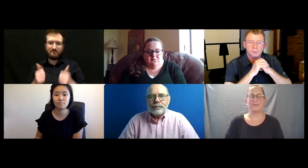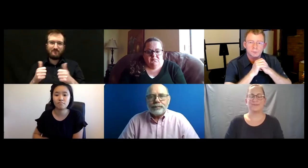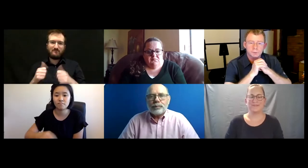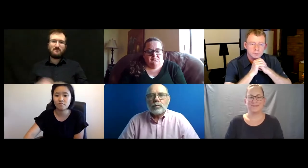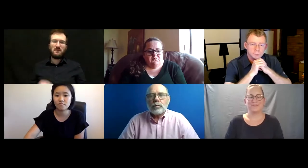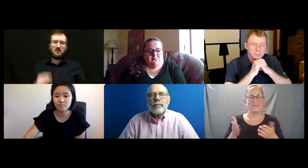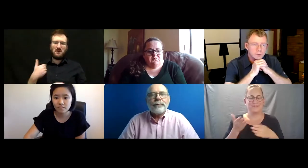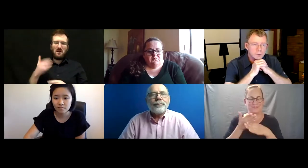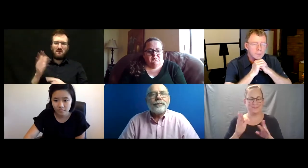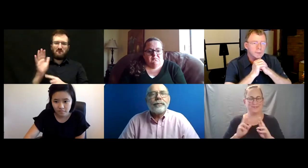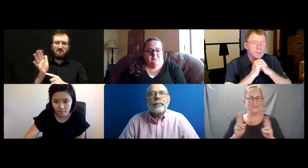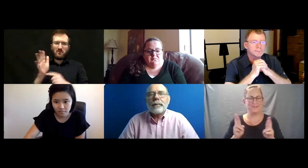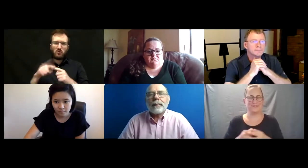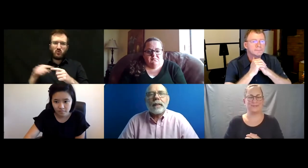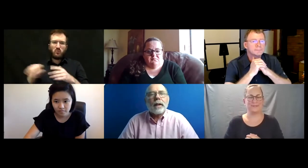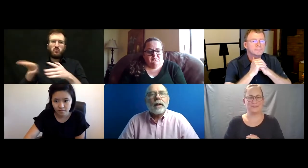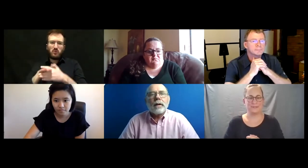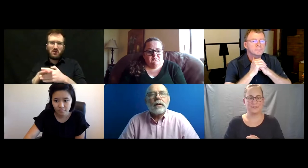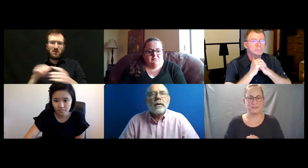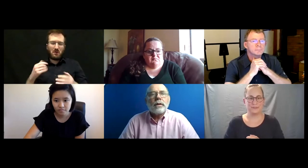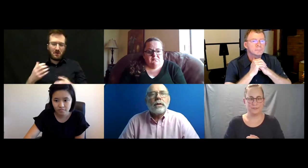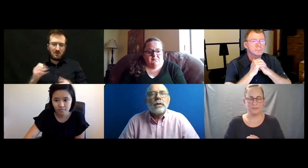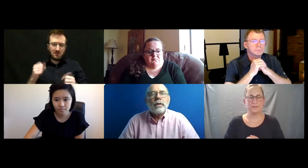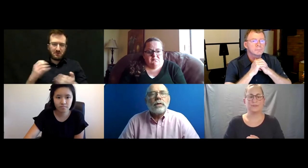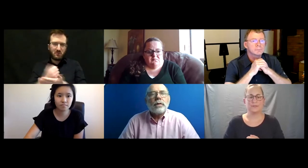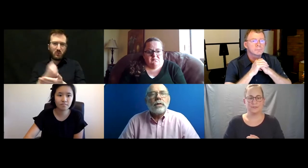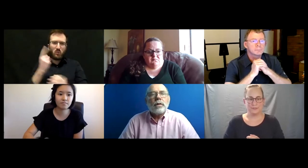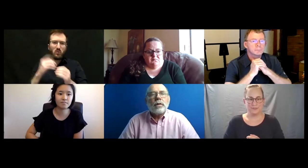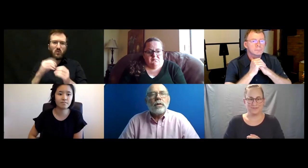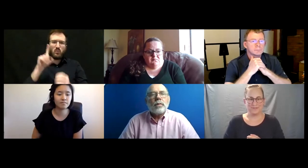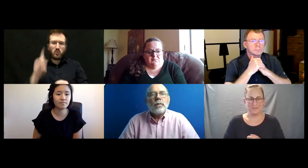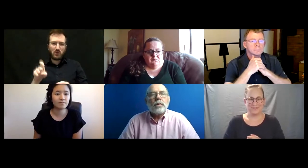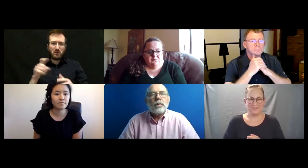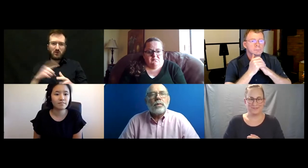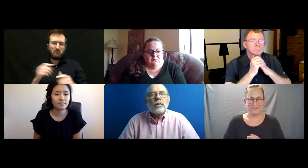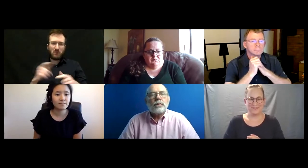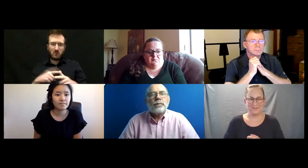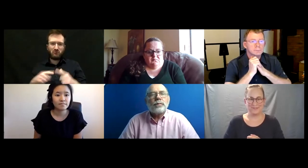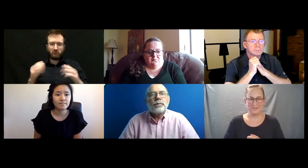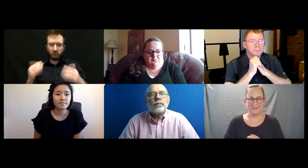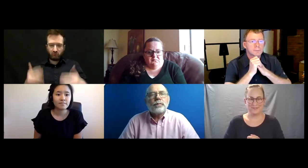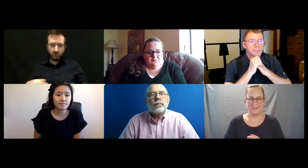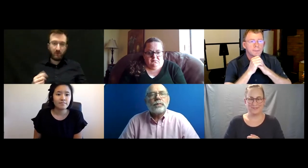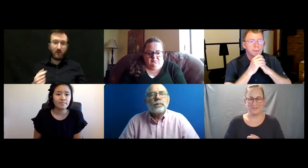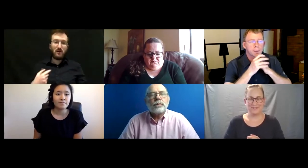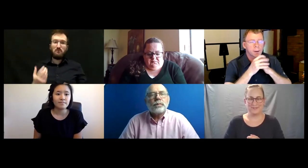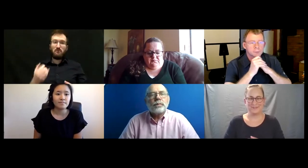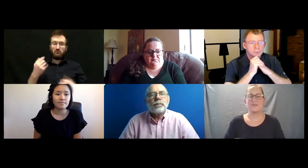the interpreters to change. Great. We have 5 minutes left until we break.